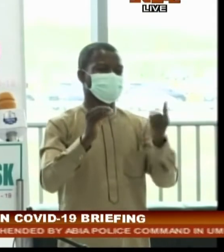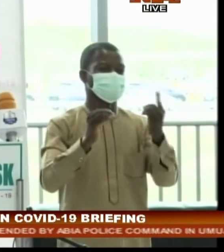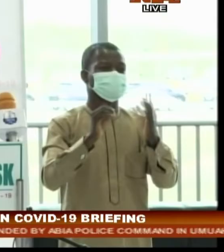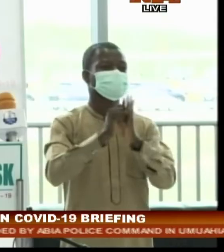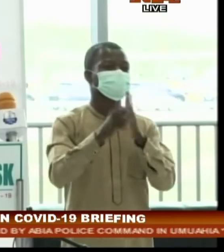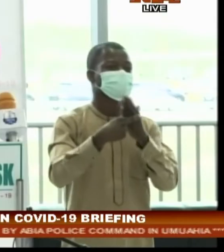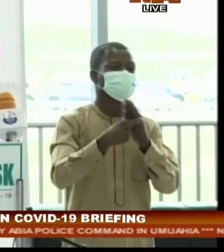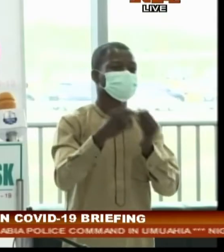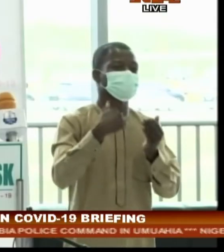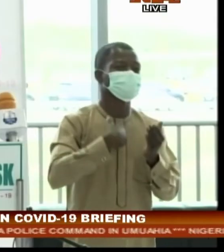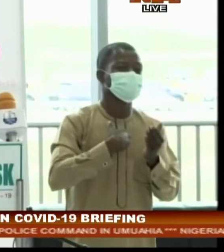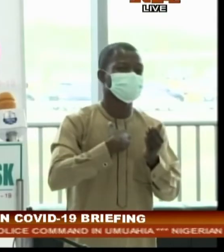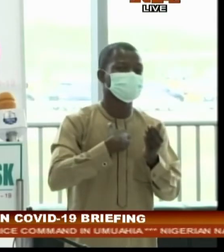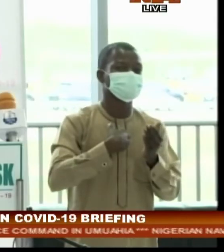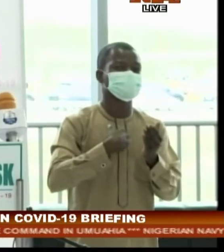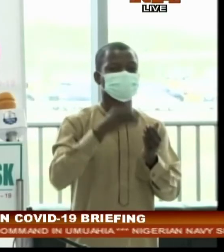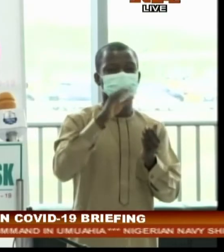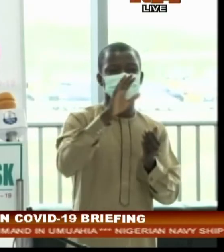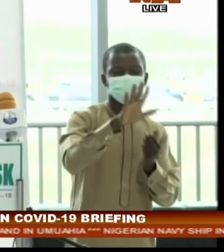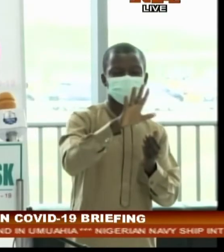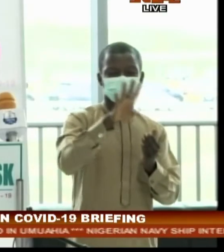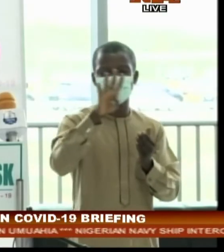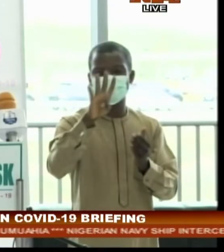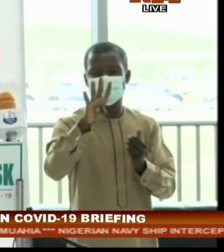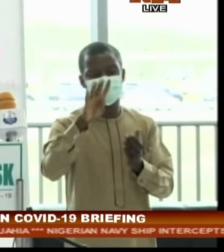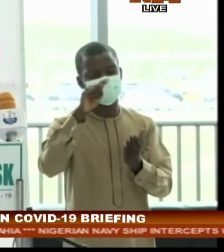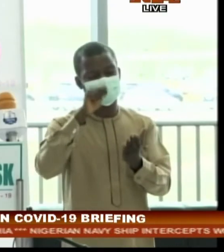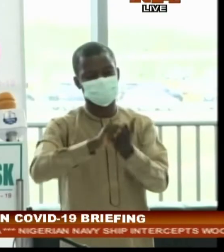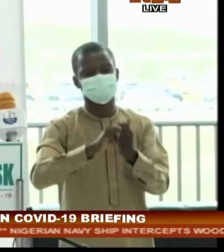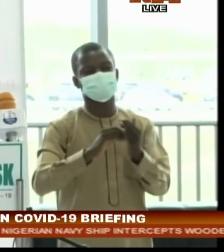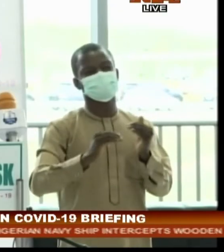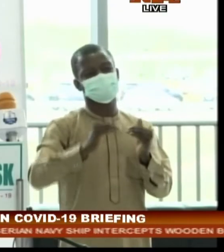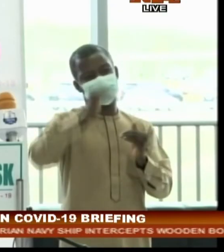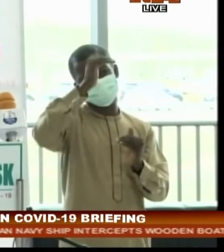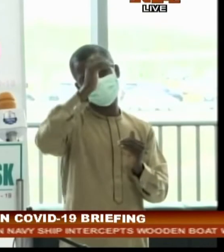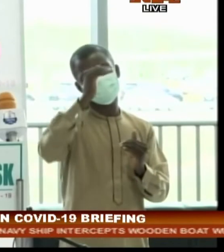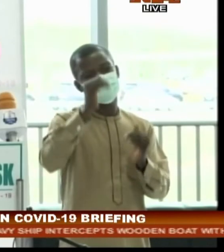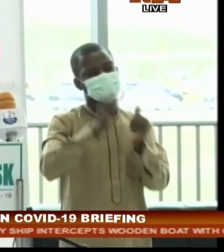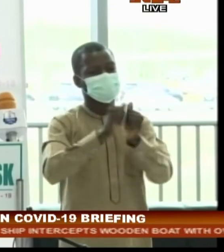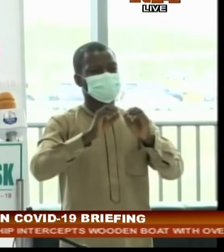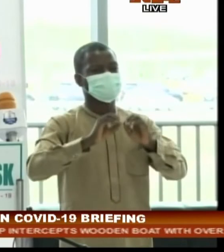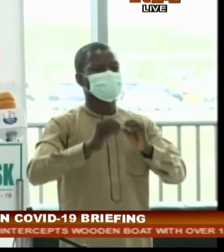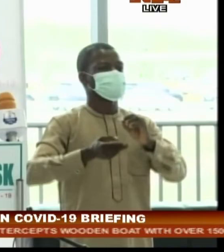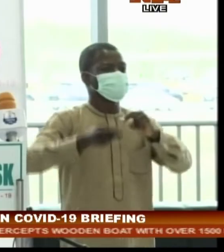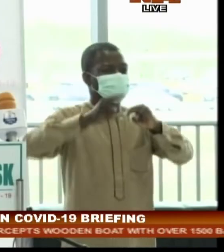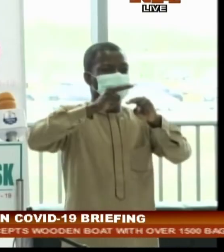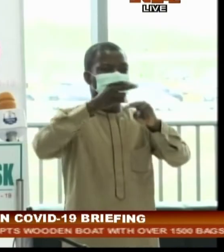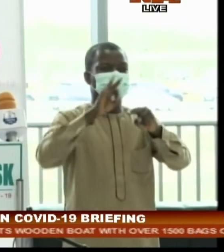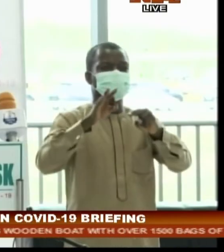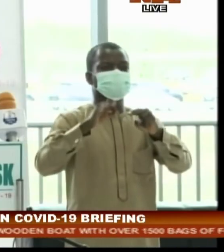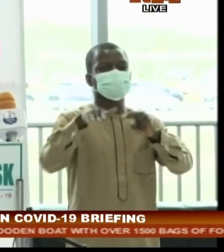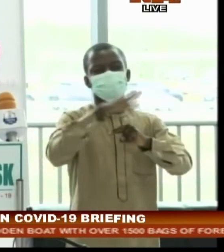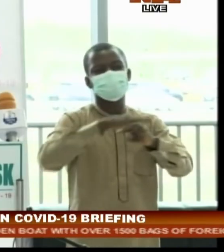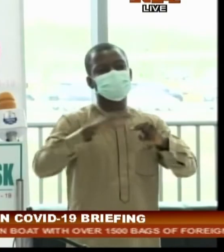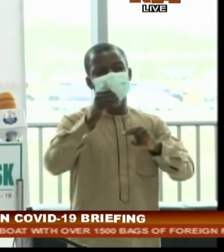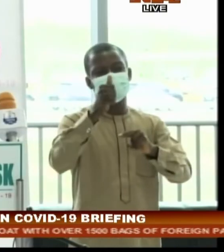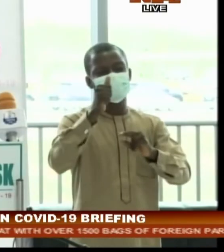September it went up to 54,000 plus, with a clear increase of over